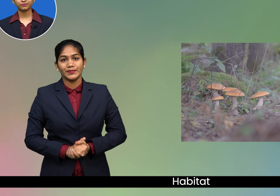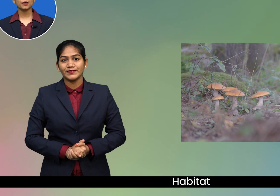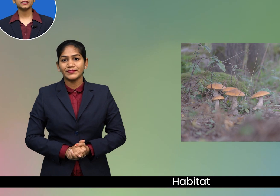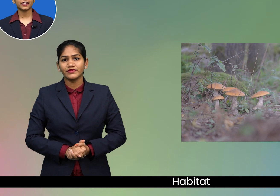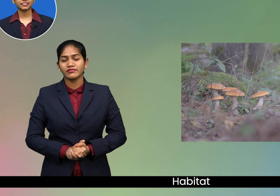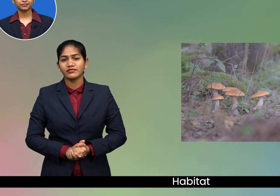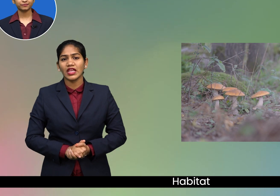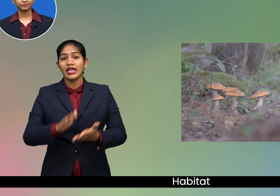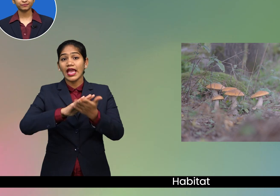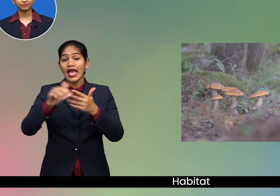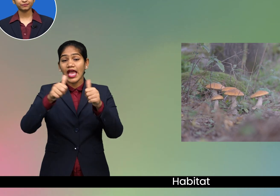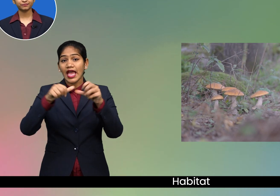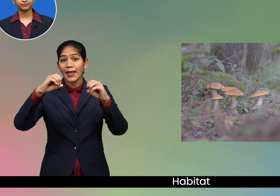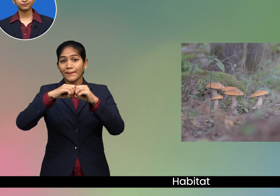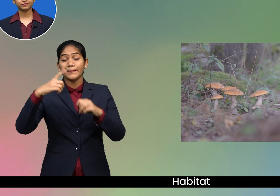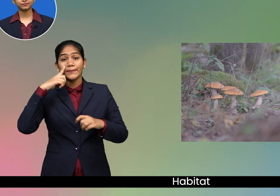Habitat.